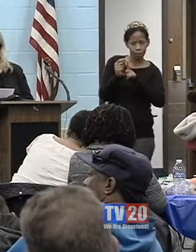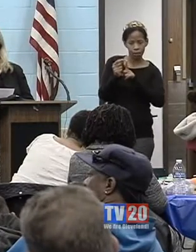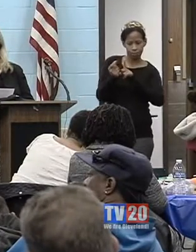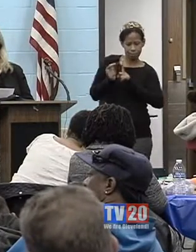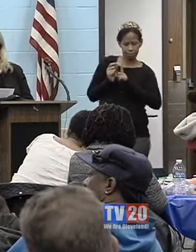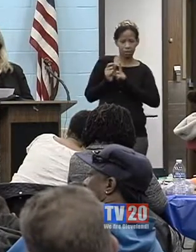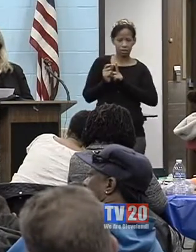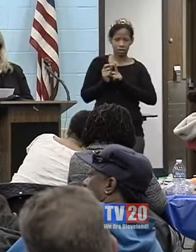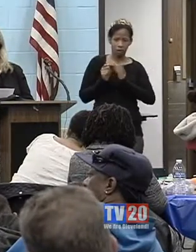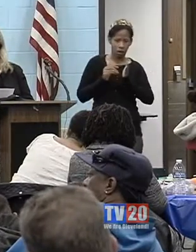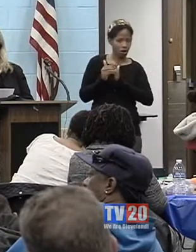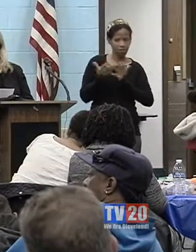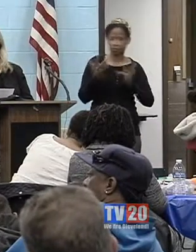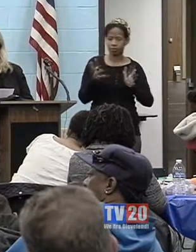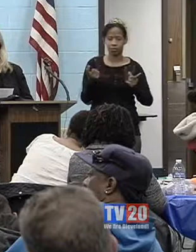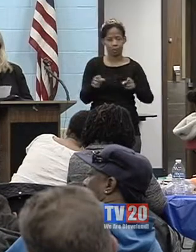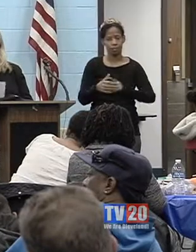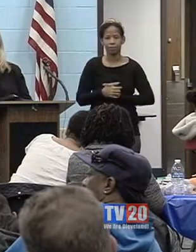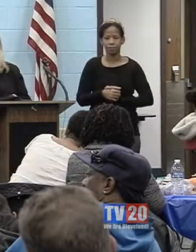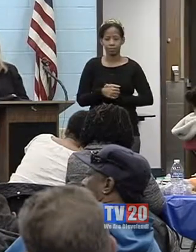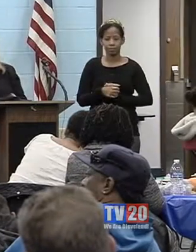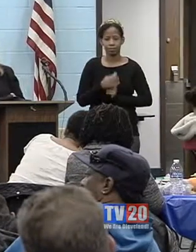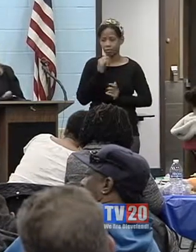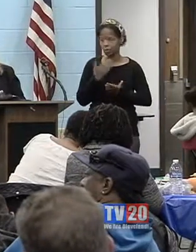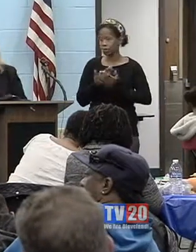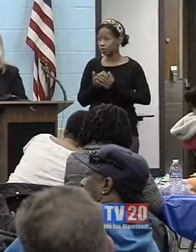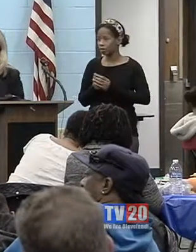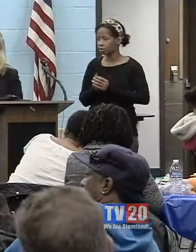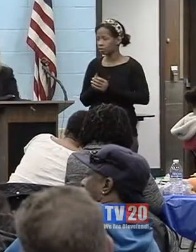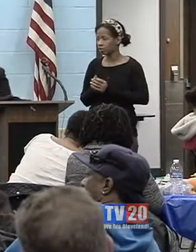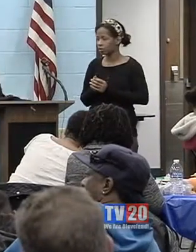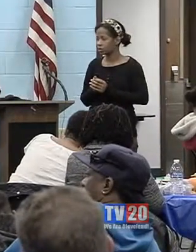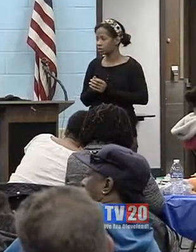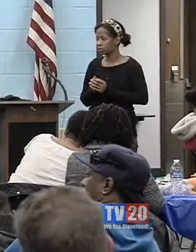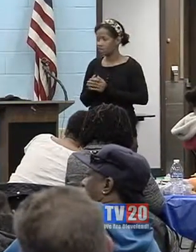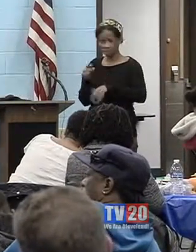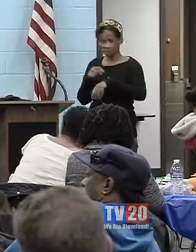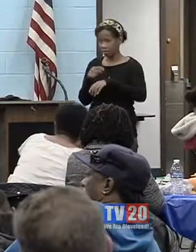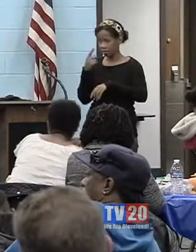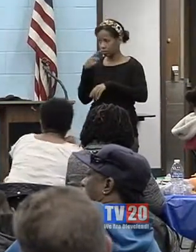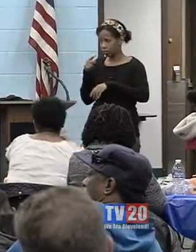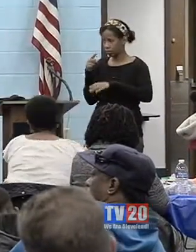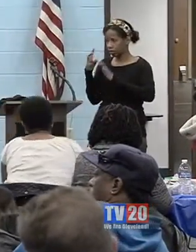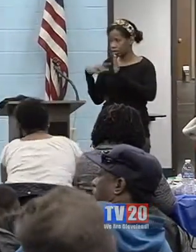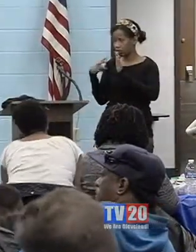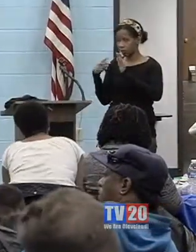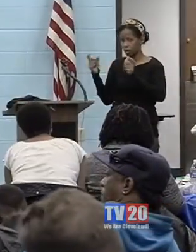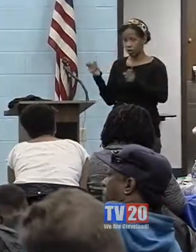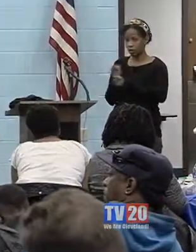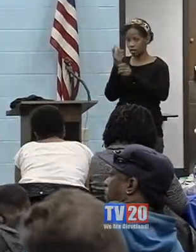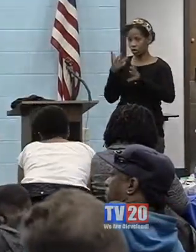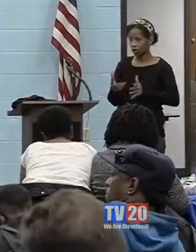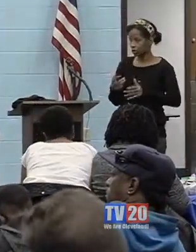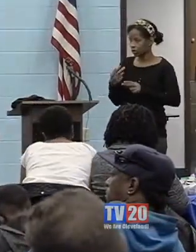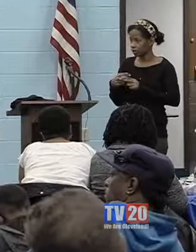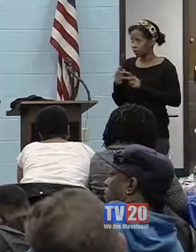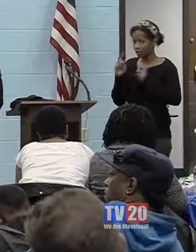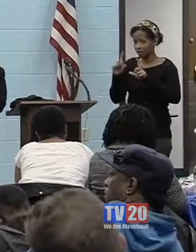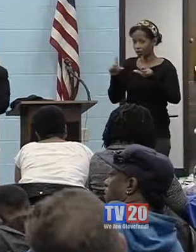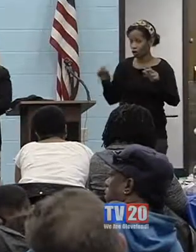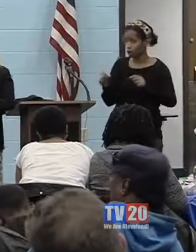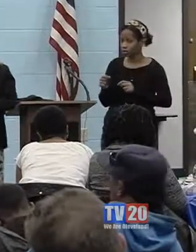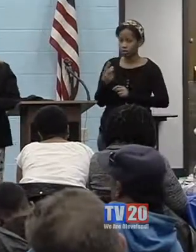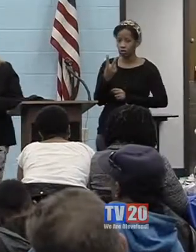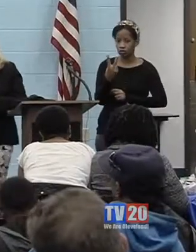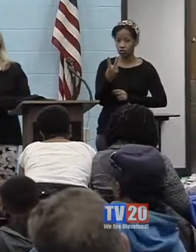they'll bully, and I don't want that to happen. Councilman, just for timing, would you be willing to read off the winners of our gift cards